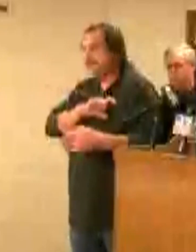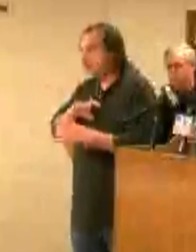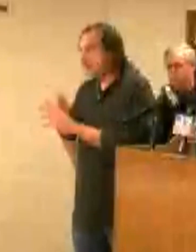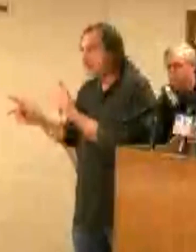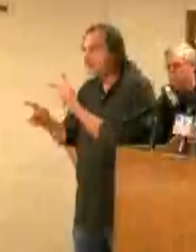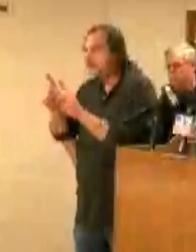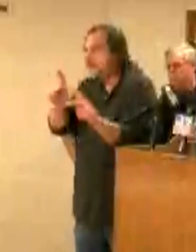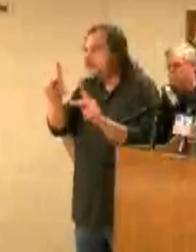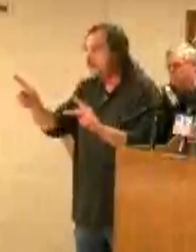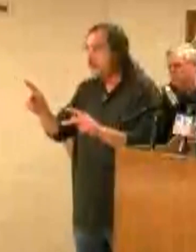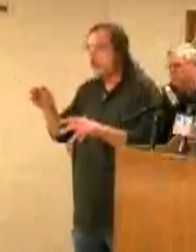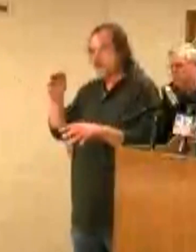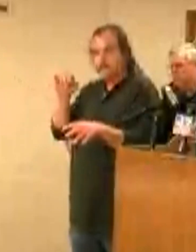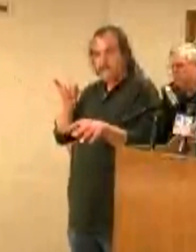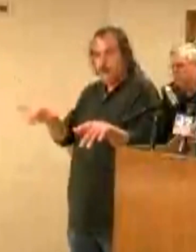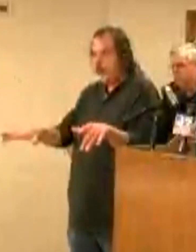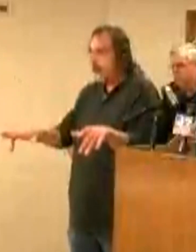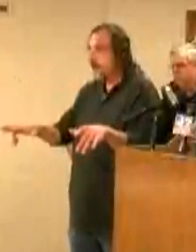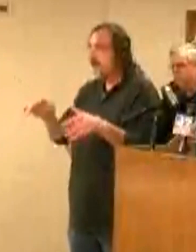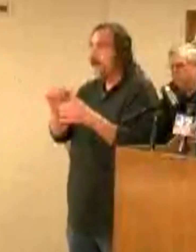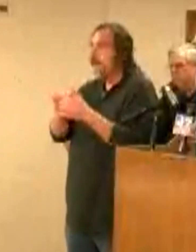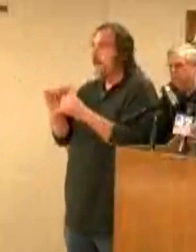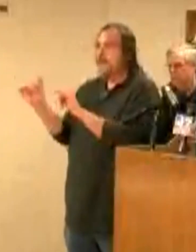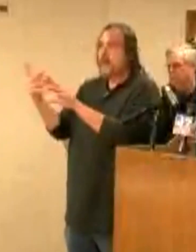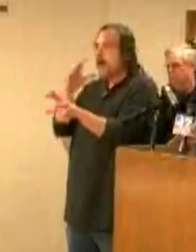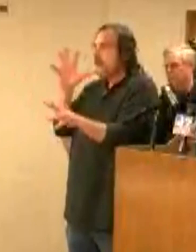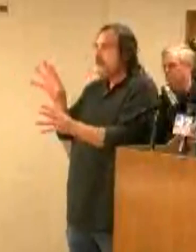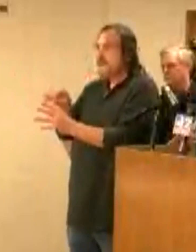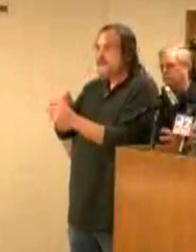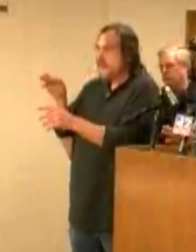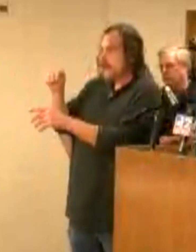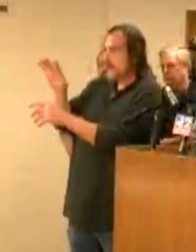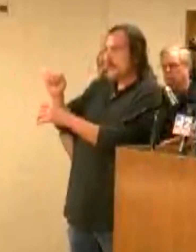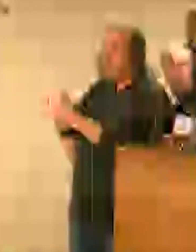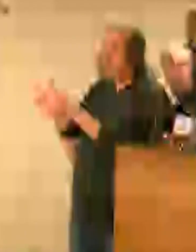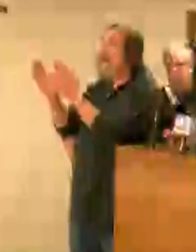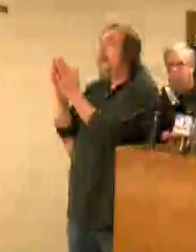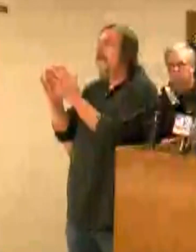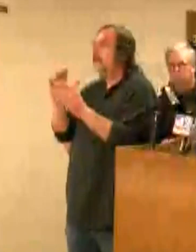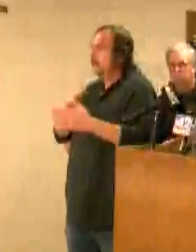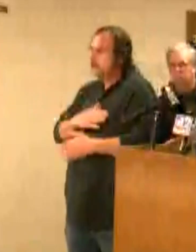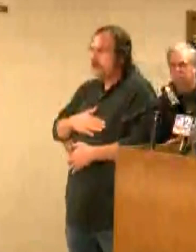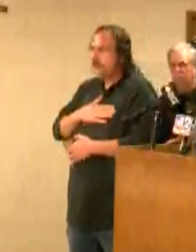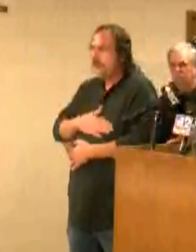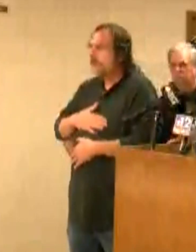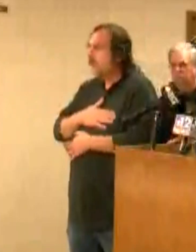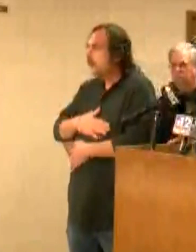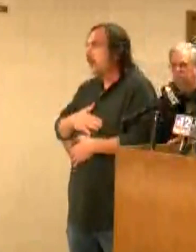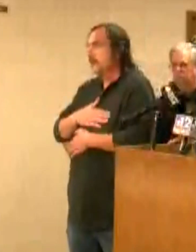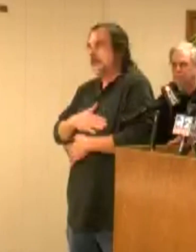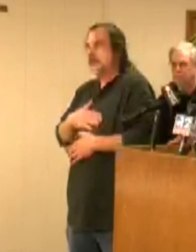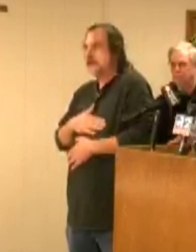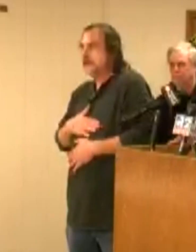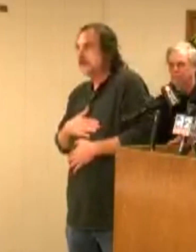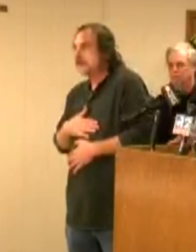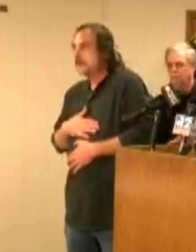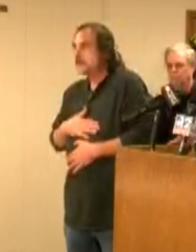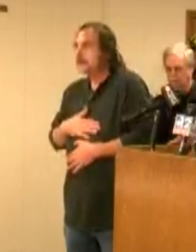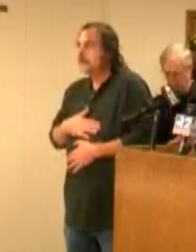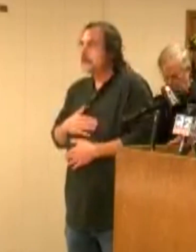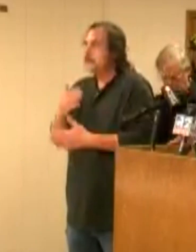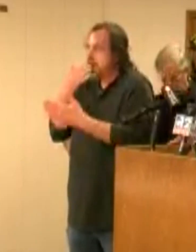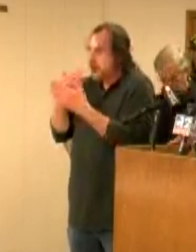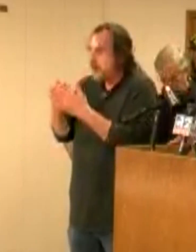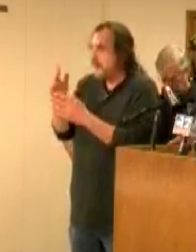officers, the mayor, everybody that is involved, MEMA, we're just asking you, please, sir, please, ma'am, be